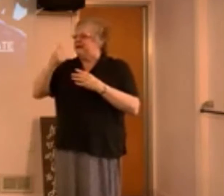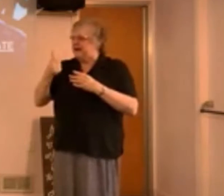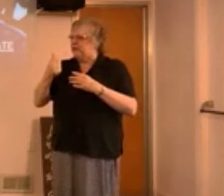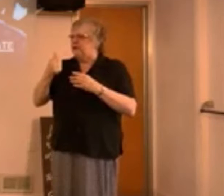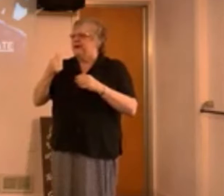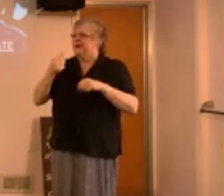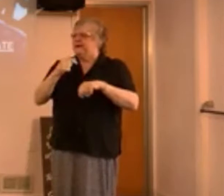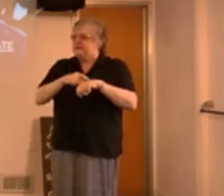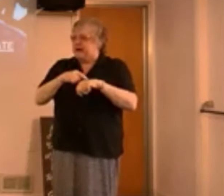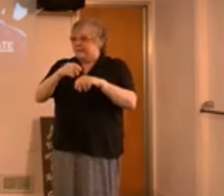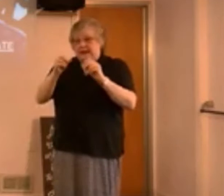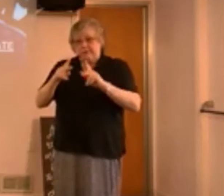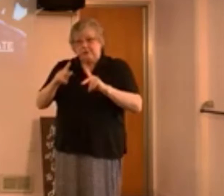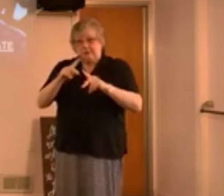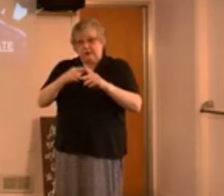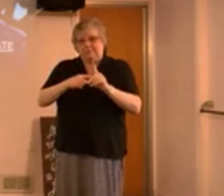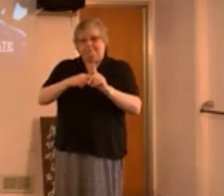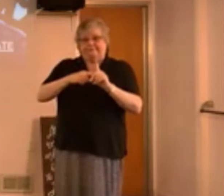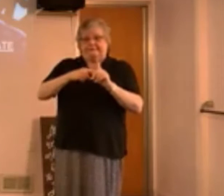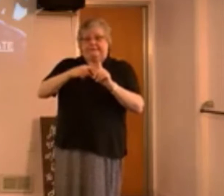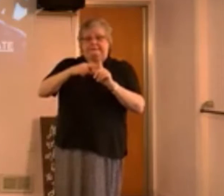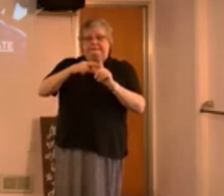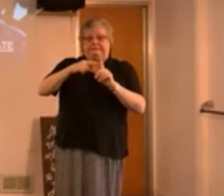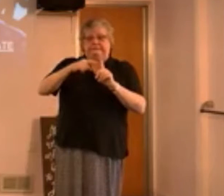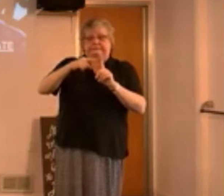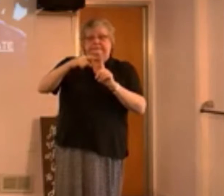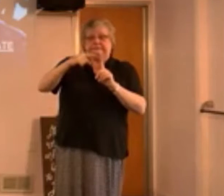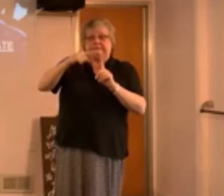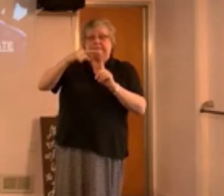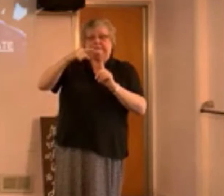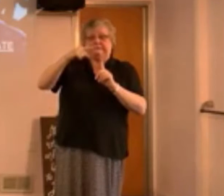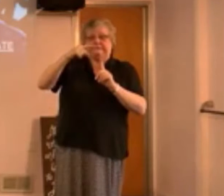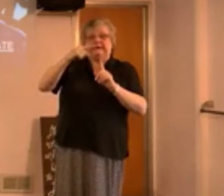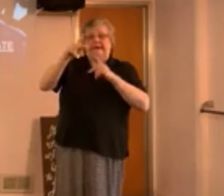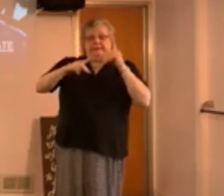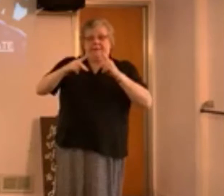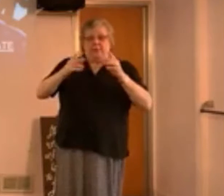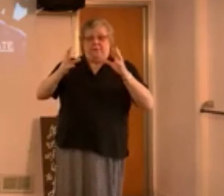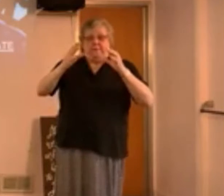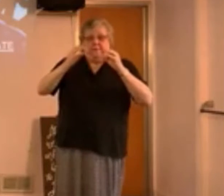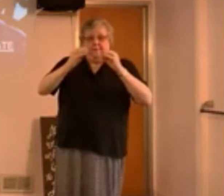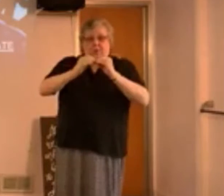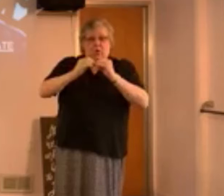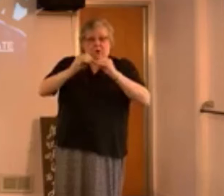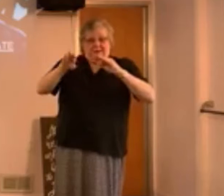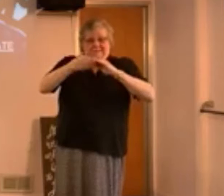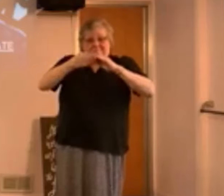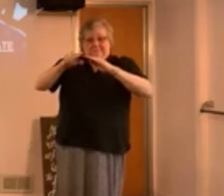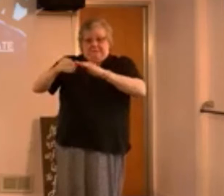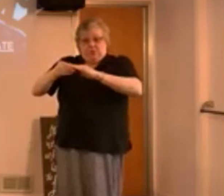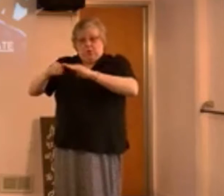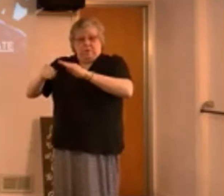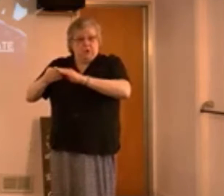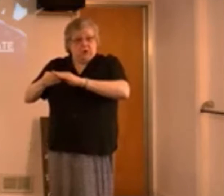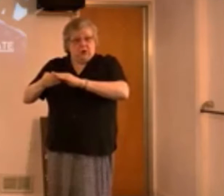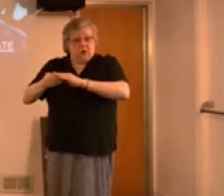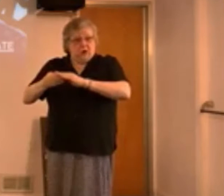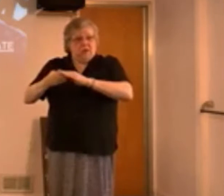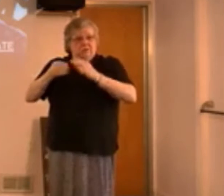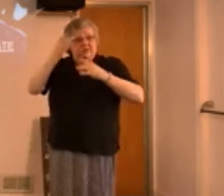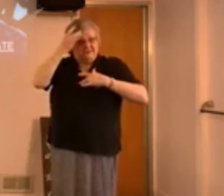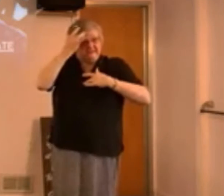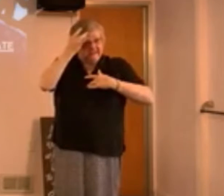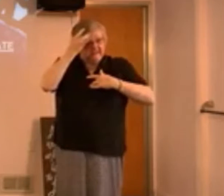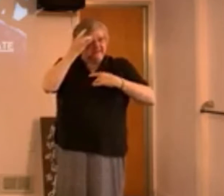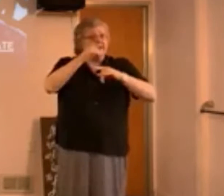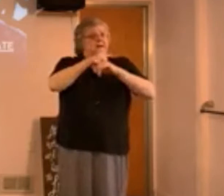our community, so we recognize that some may not feel comfortable being here. It will be totally outdoors. I am going to